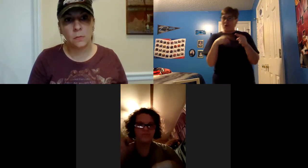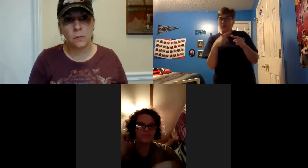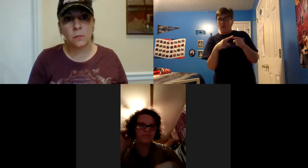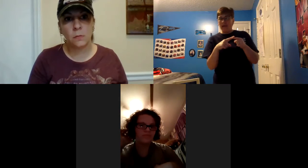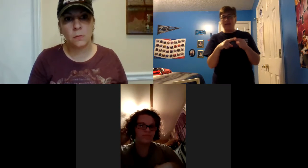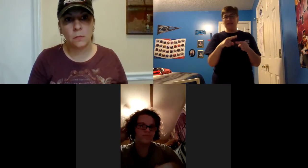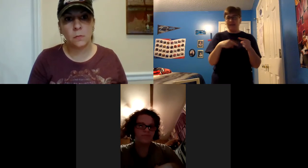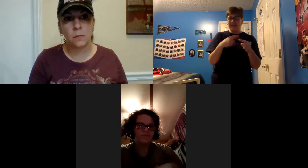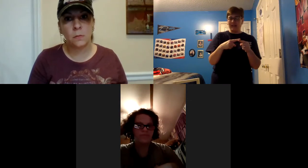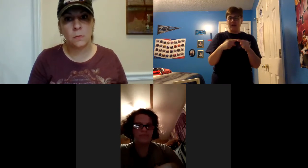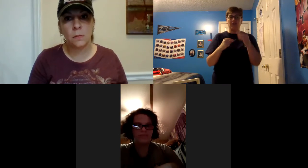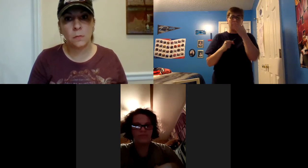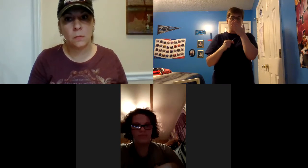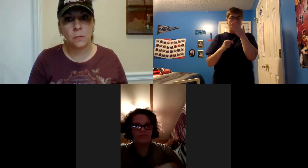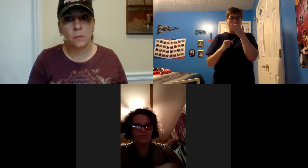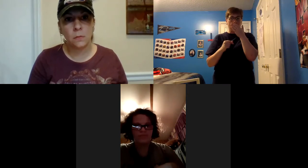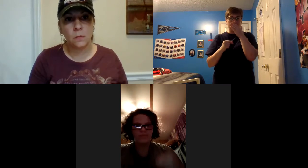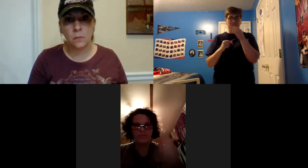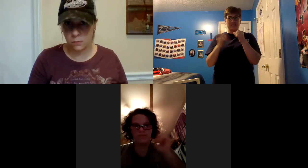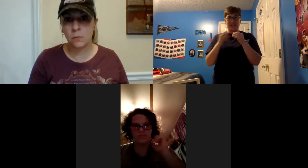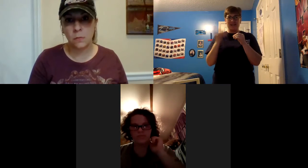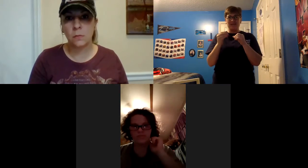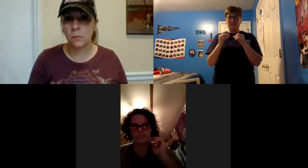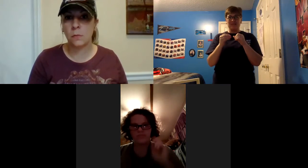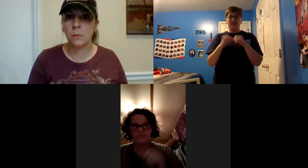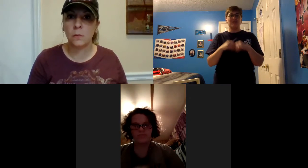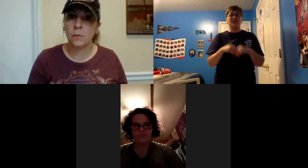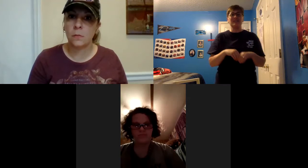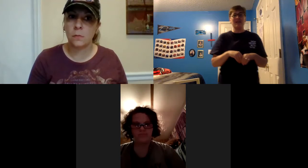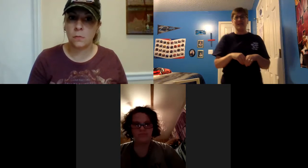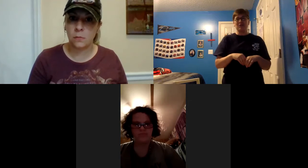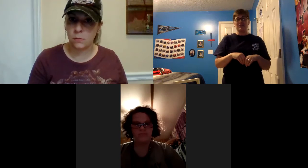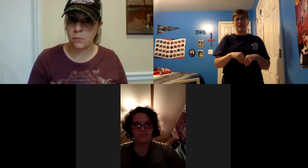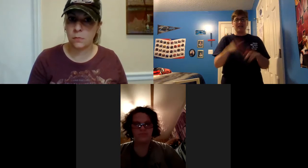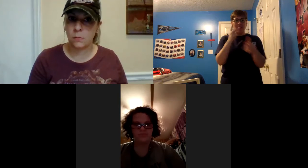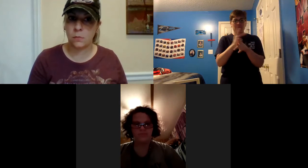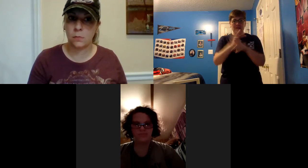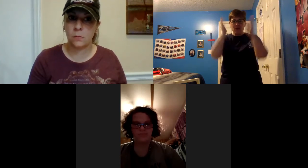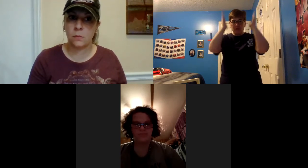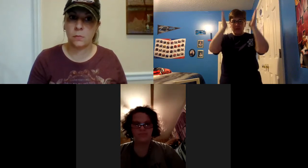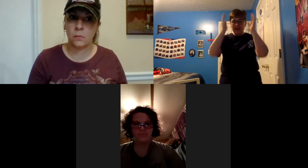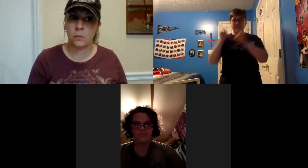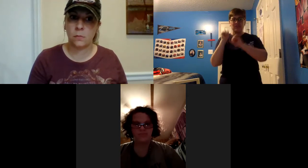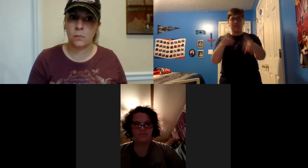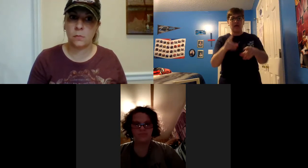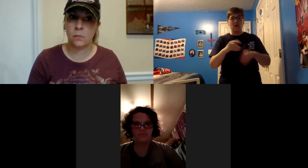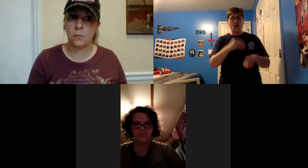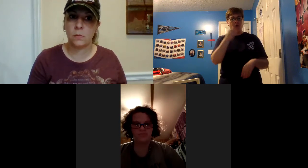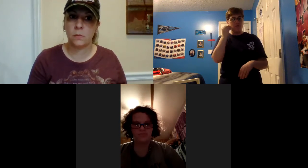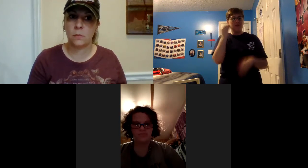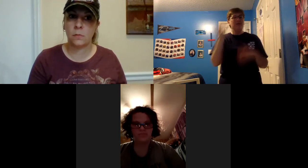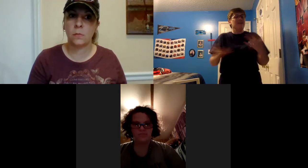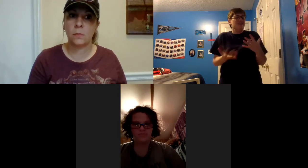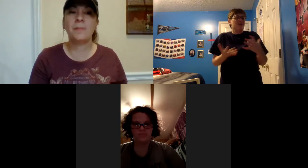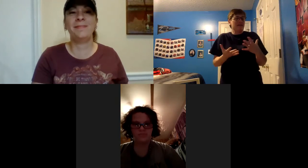might throw the when in there just to kind of, so it's not like you're saying, be careful, pay attention, now go